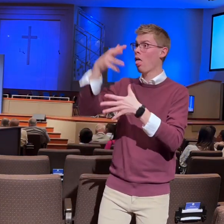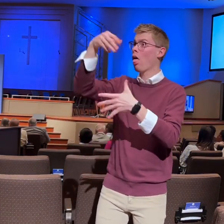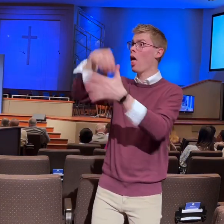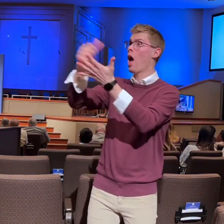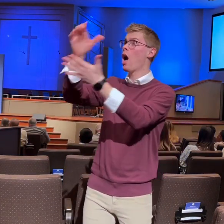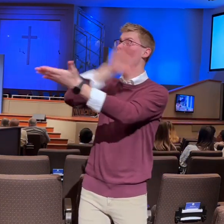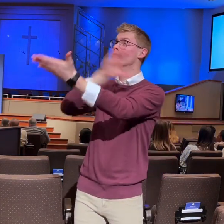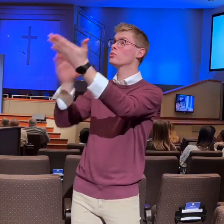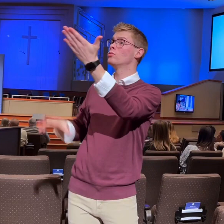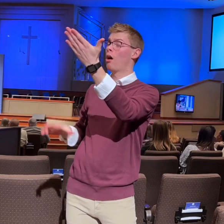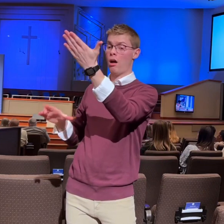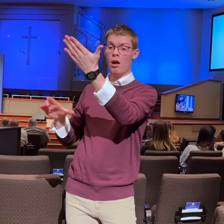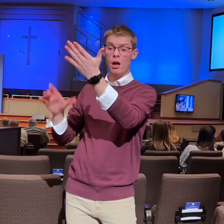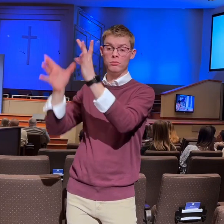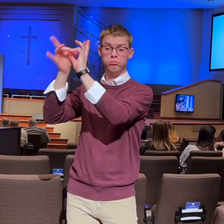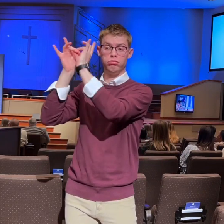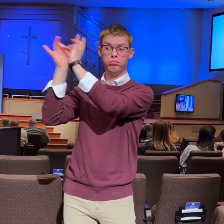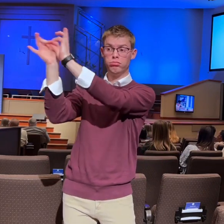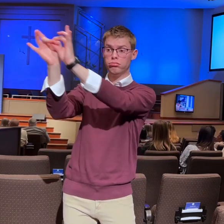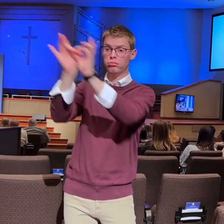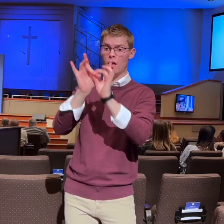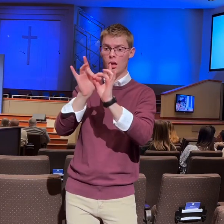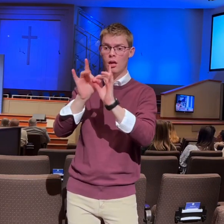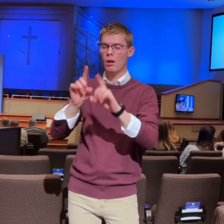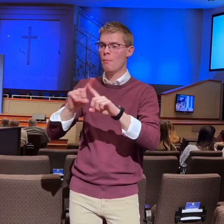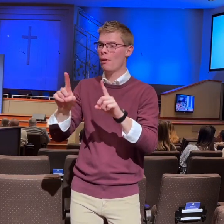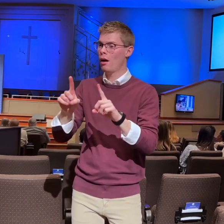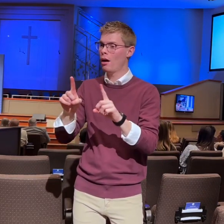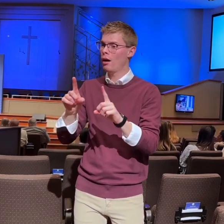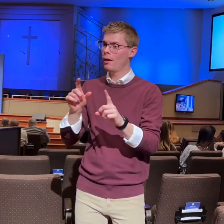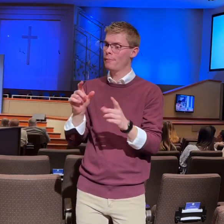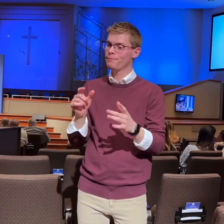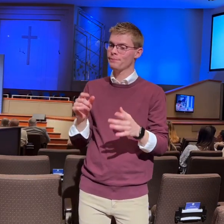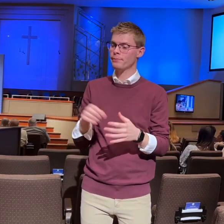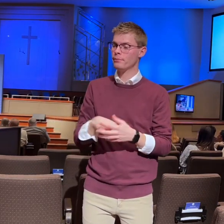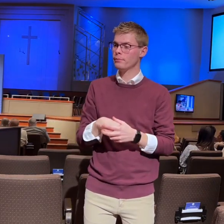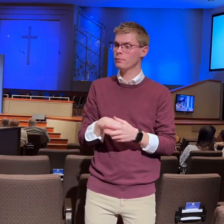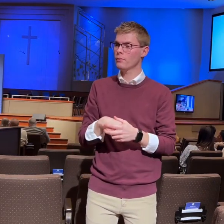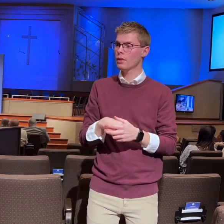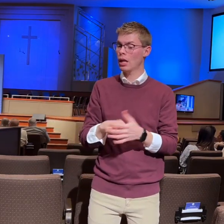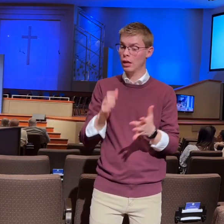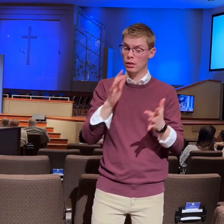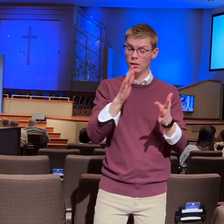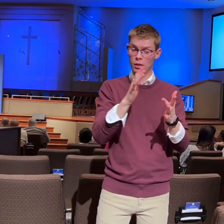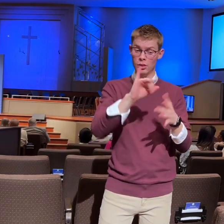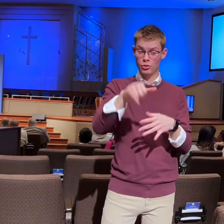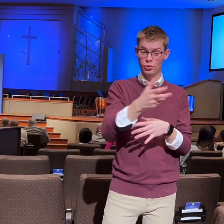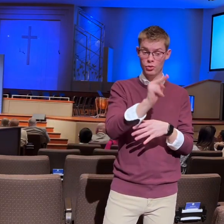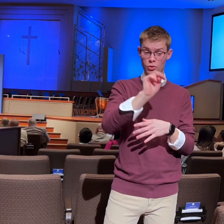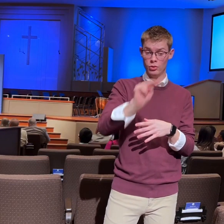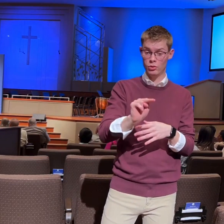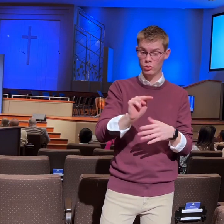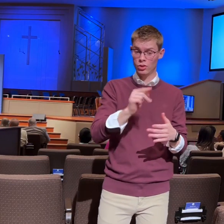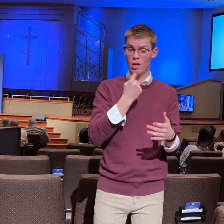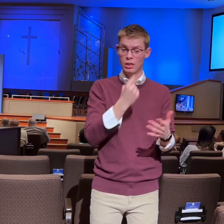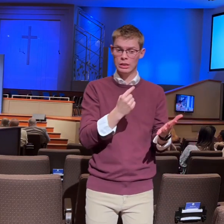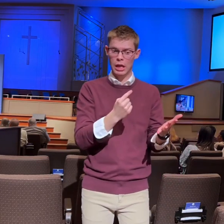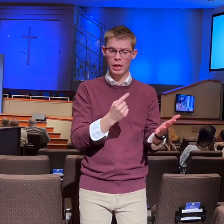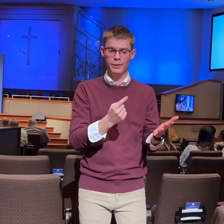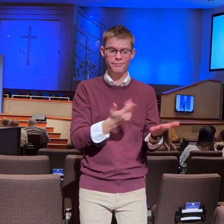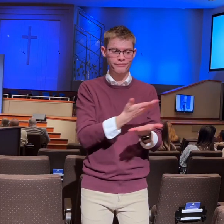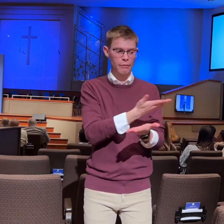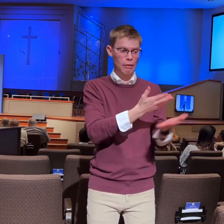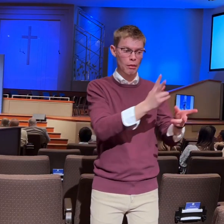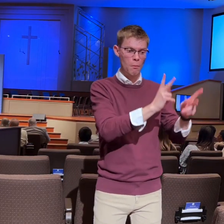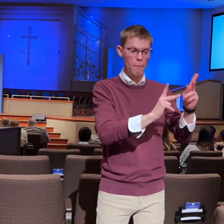of one another. We're a band of brothers. There's different terms you can use. But John says there were some that went out from them